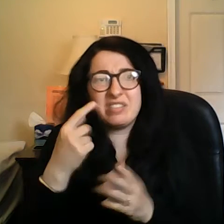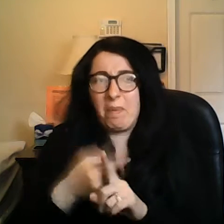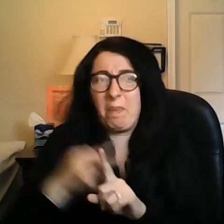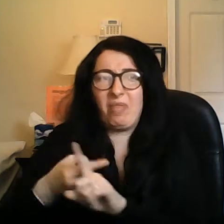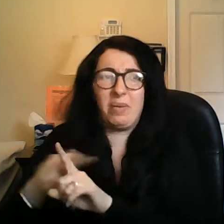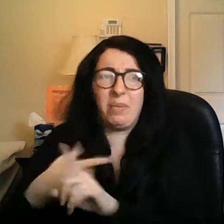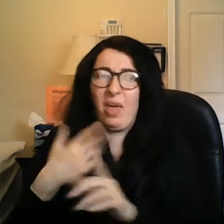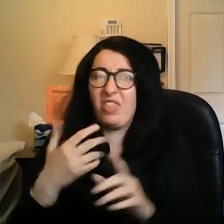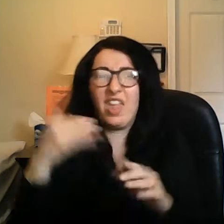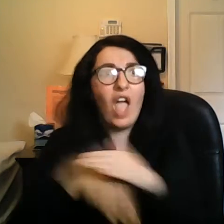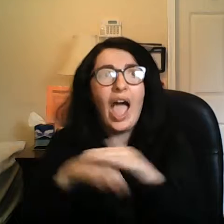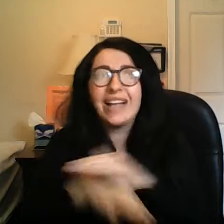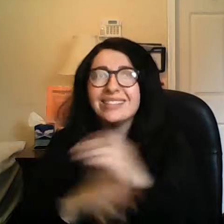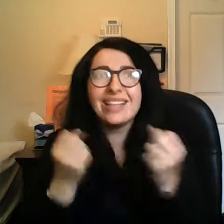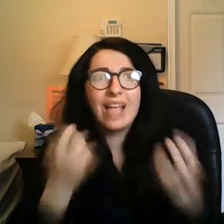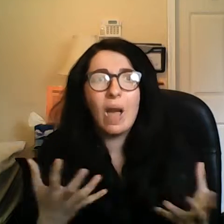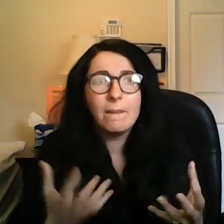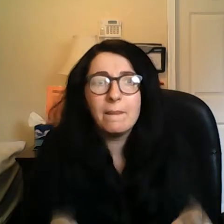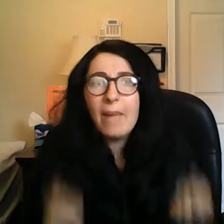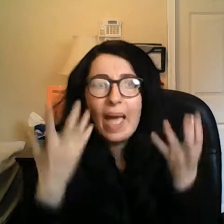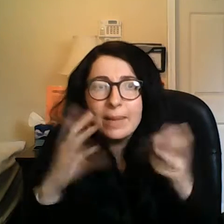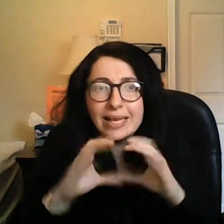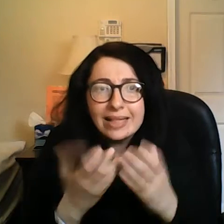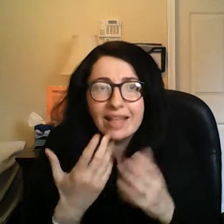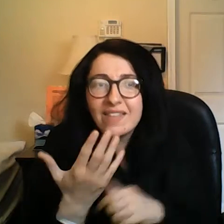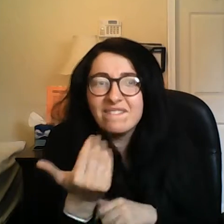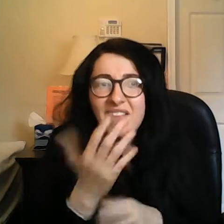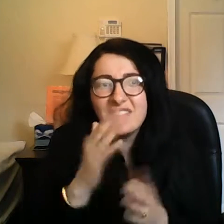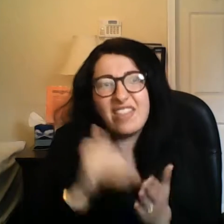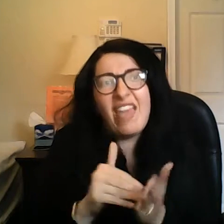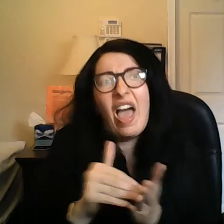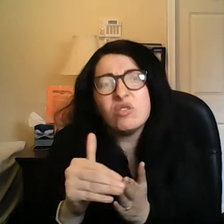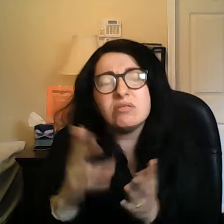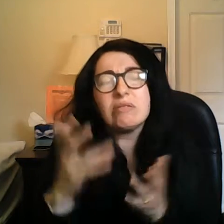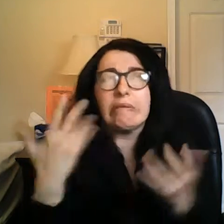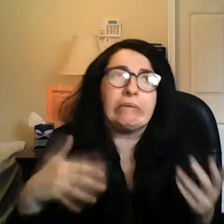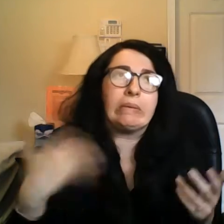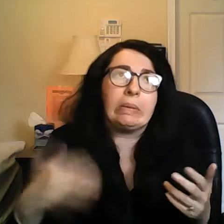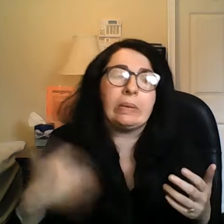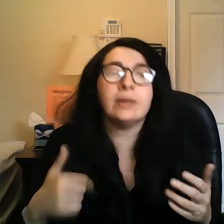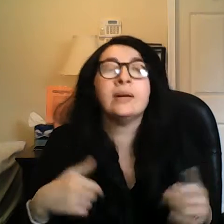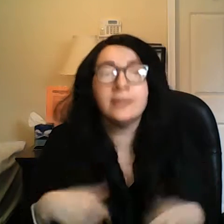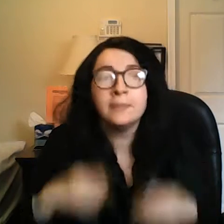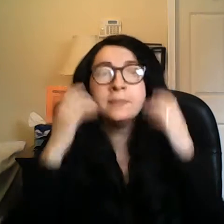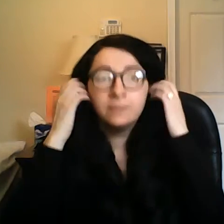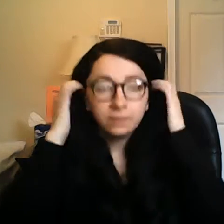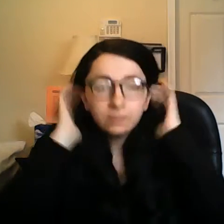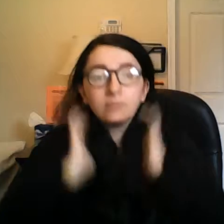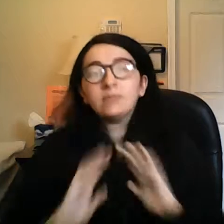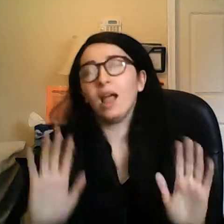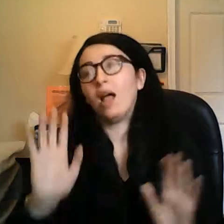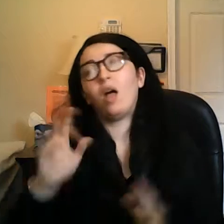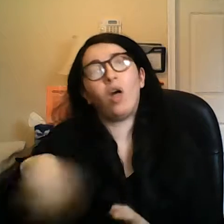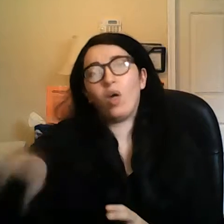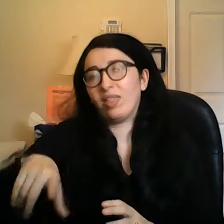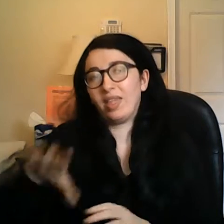of hours of educational videos. And they were kind enough to let me offer my subscribers